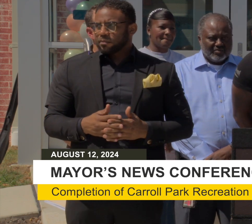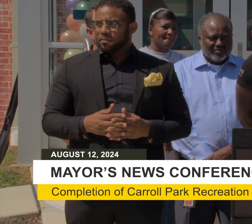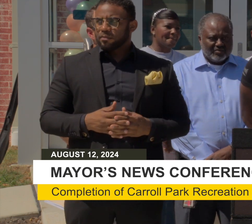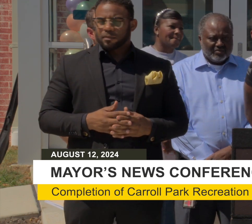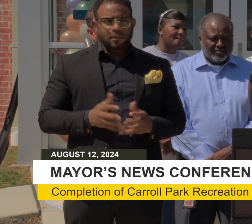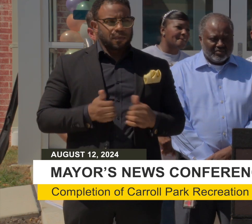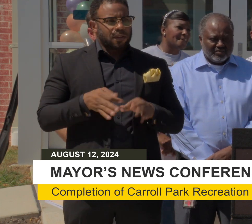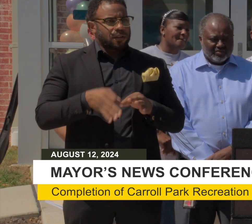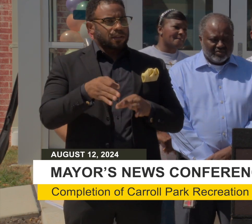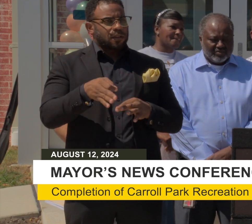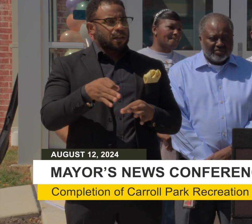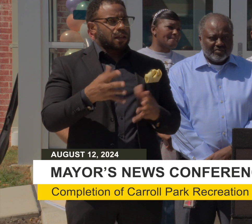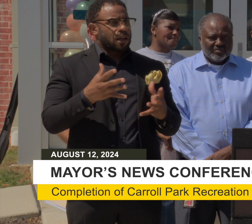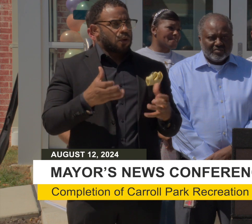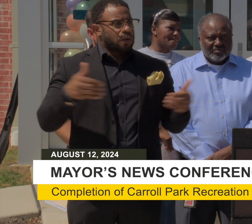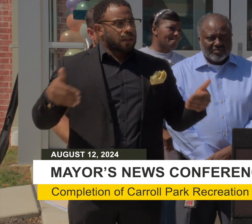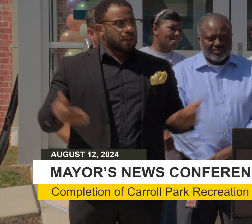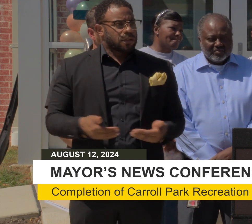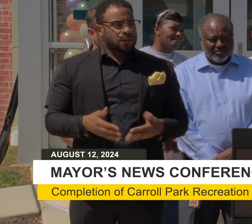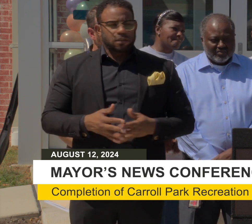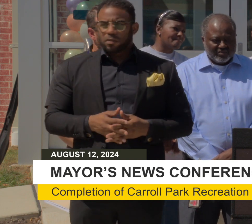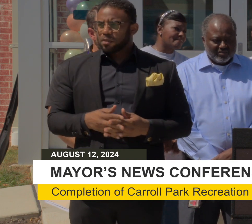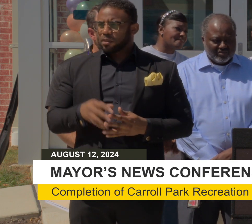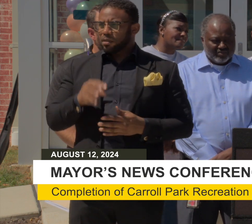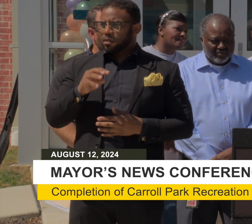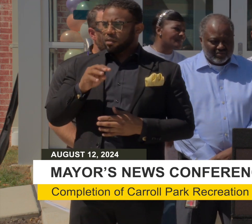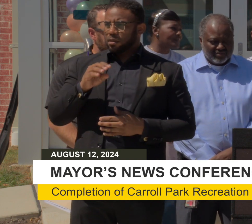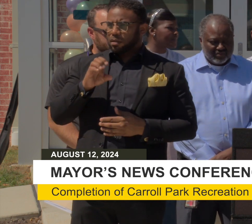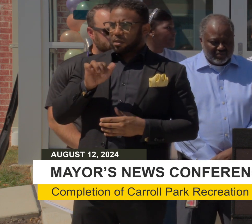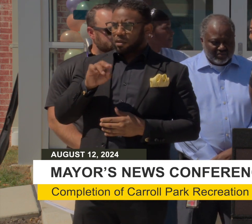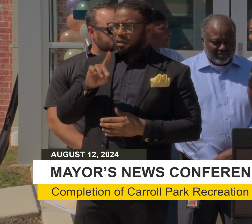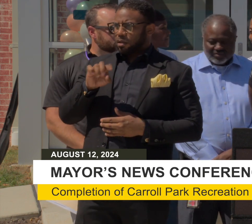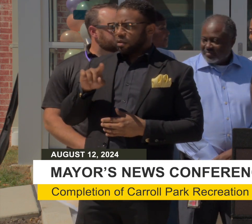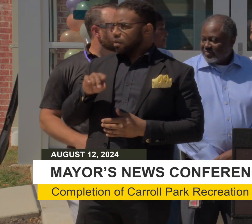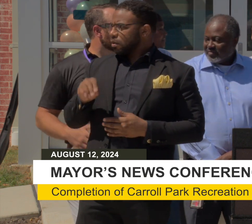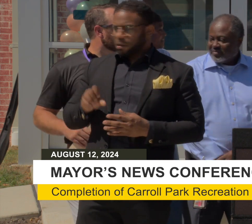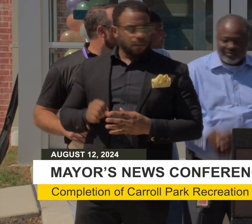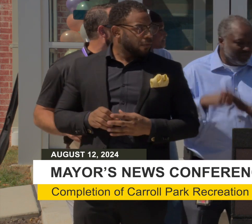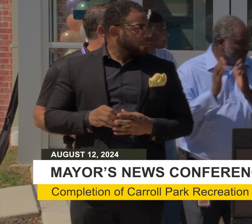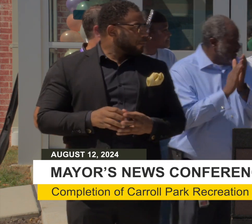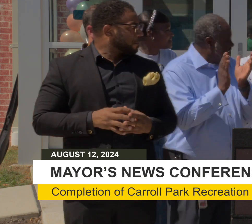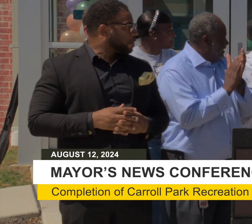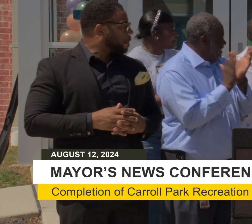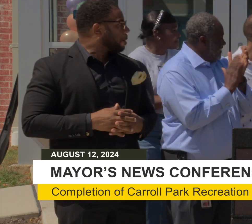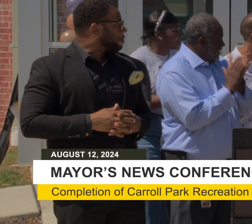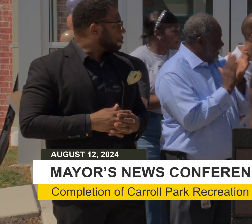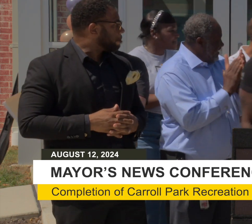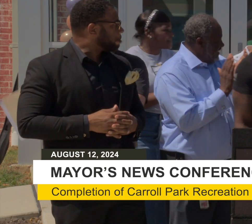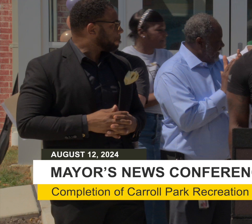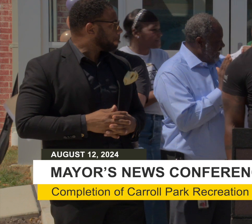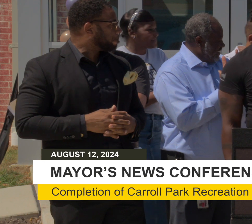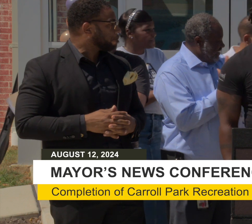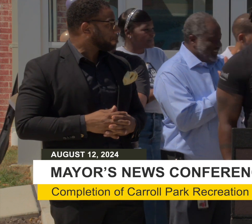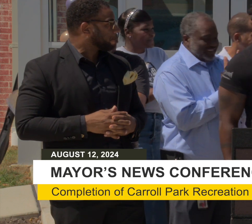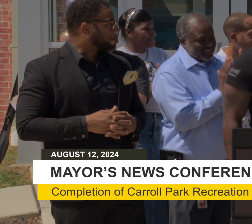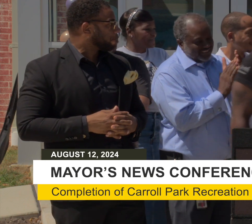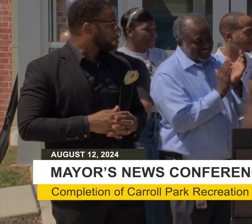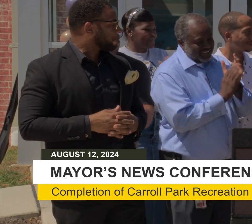And without further ado, I'd like to introduce Ms. Cardoso. Thank you.